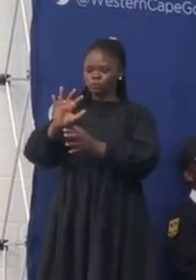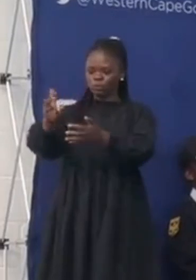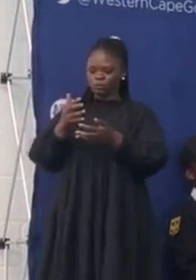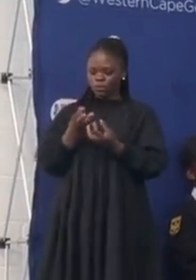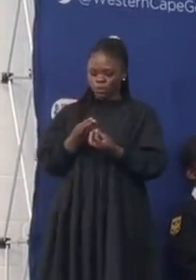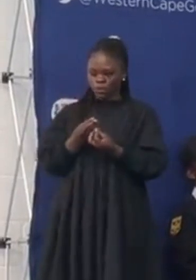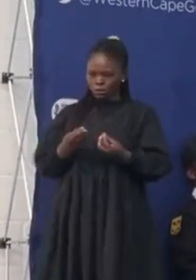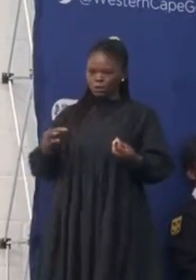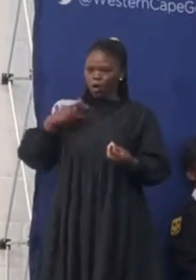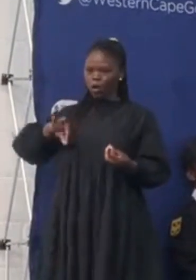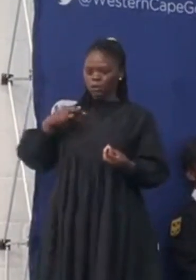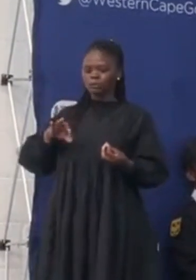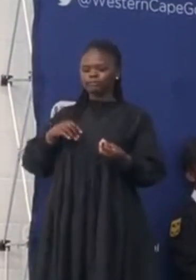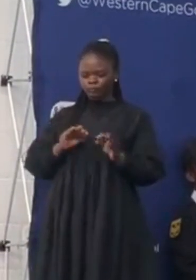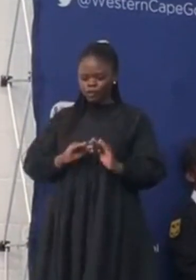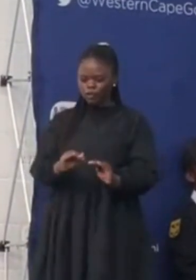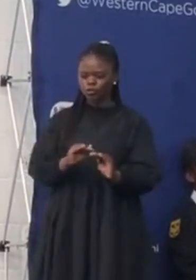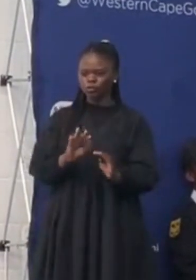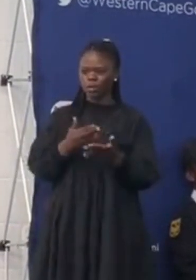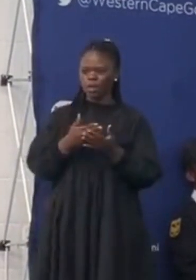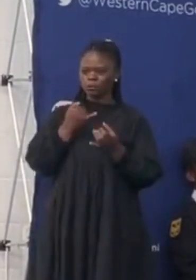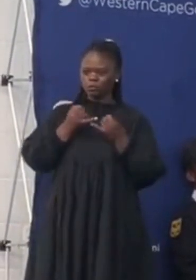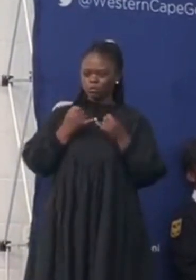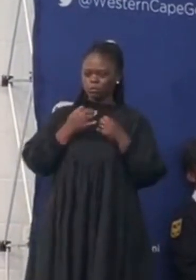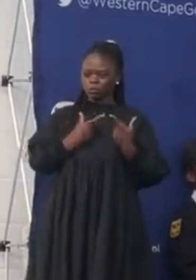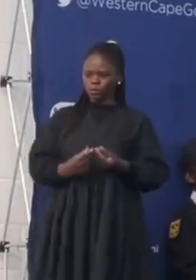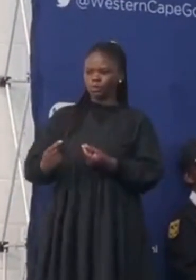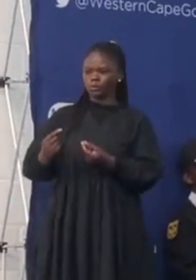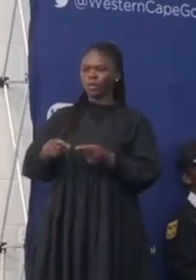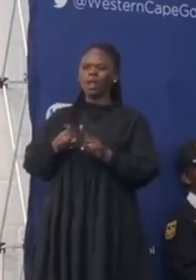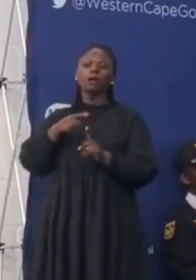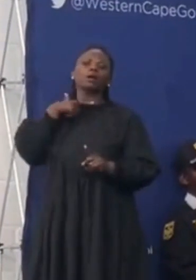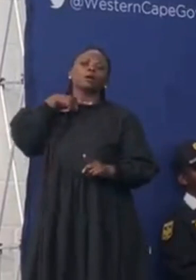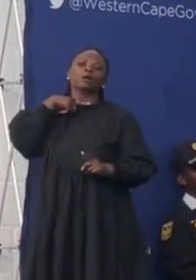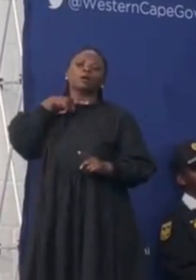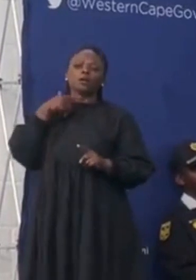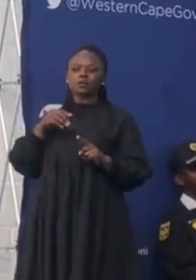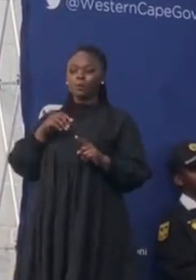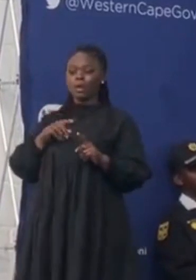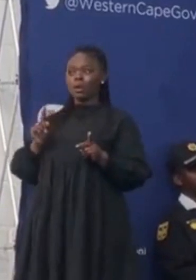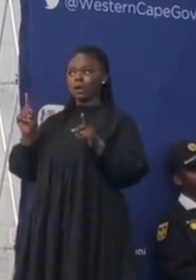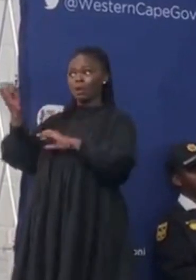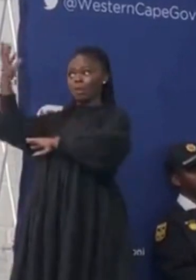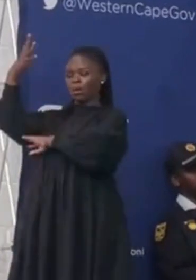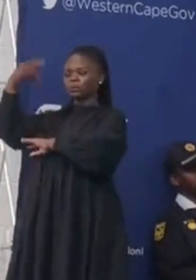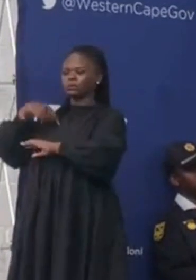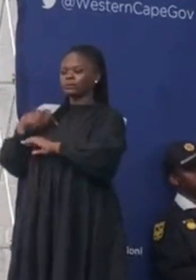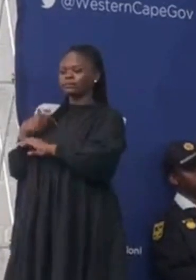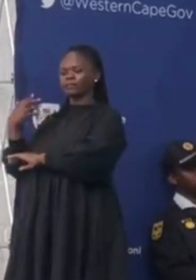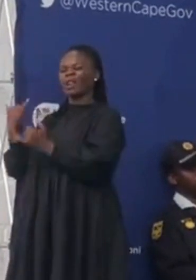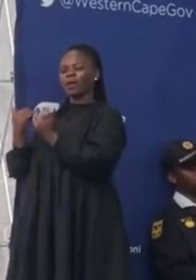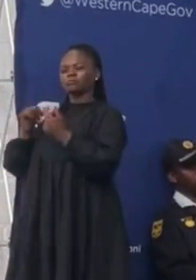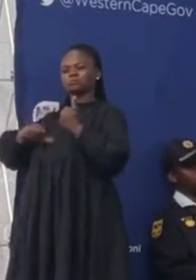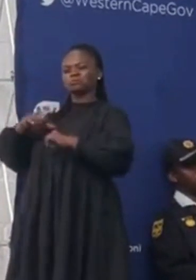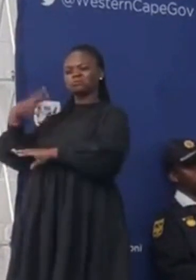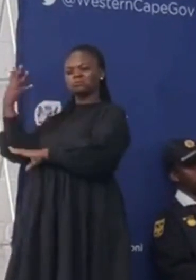between men about their role in the prevention and eradication of gender-based violence, GBV, the underscore Imbizo Yumadoda underscore has been hailed by